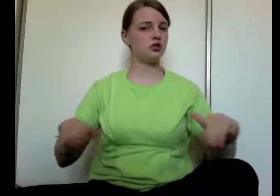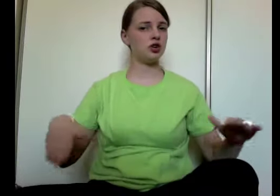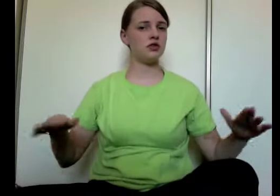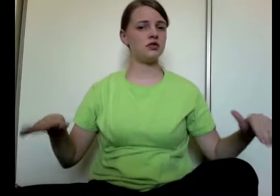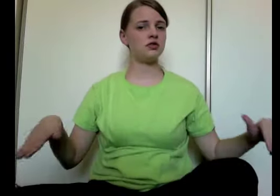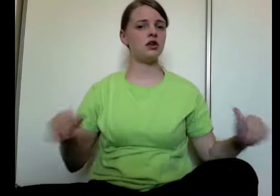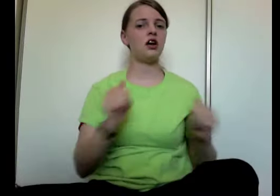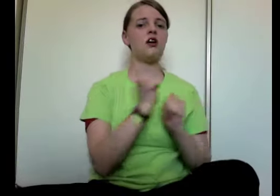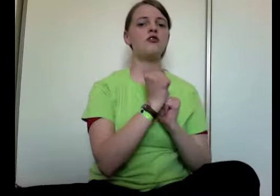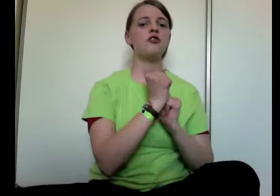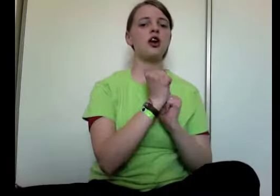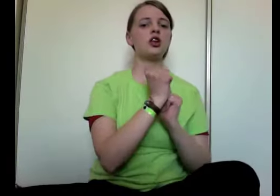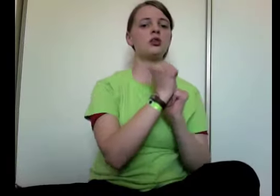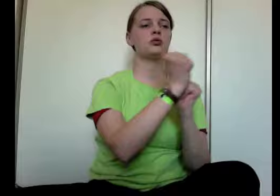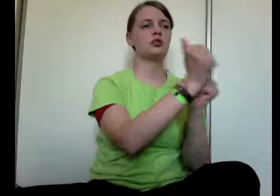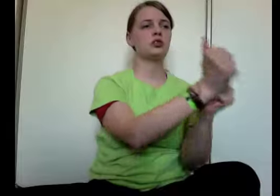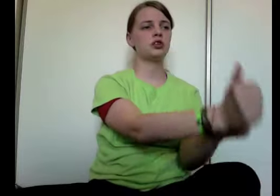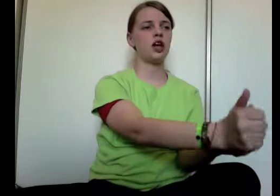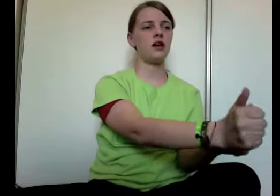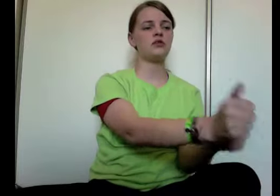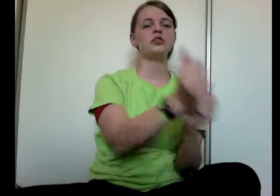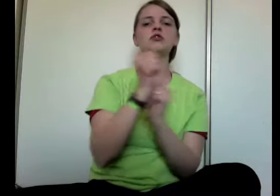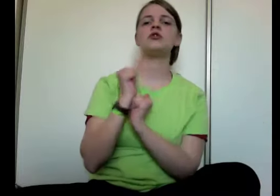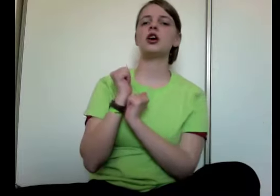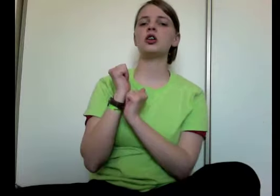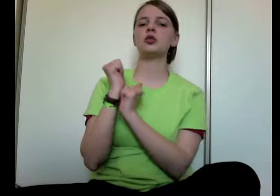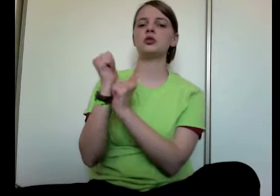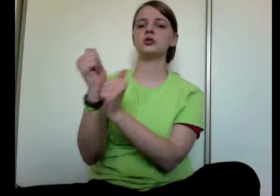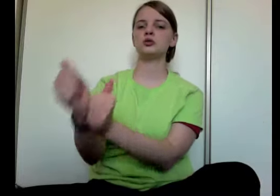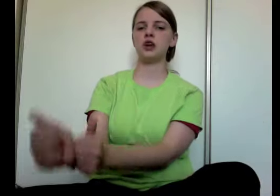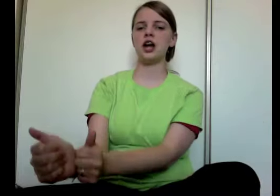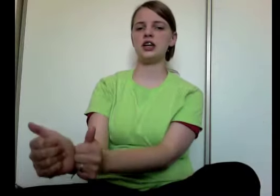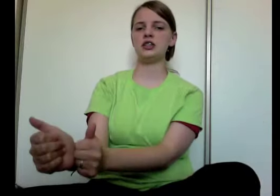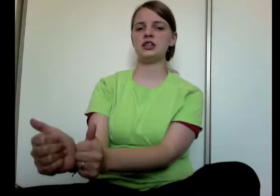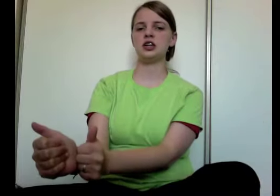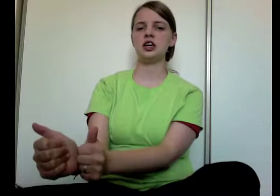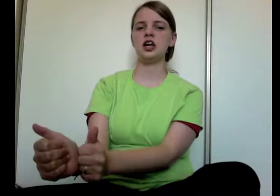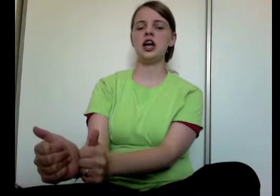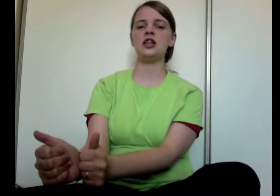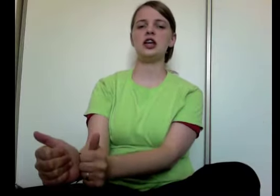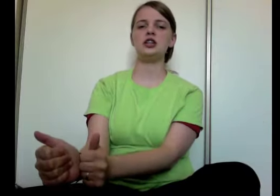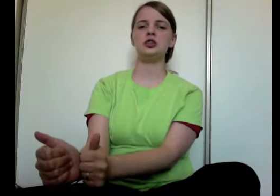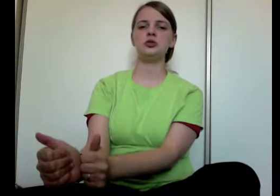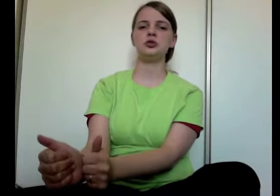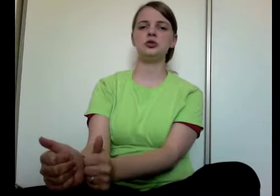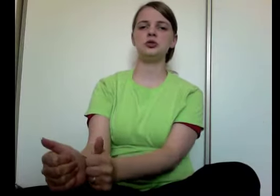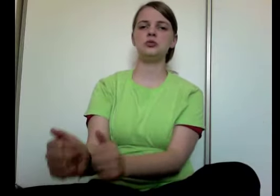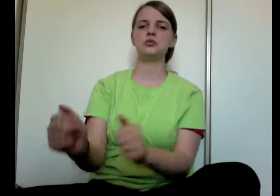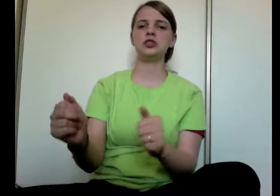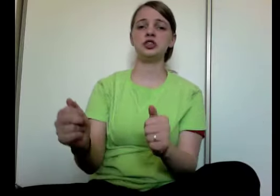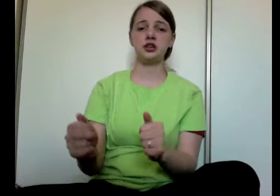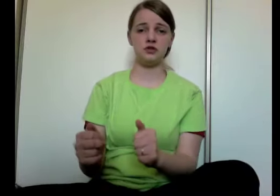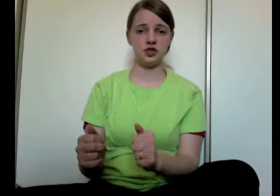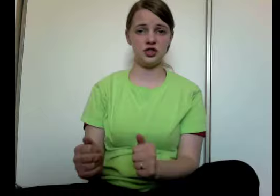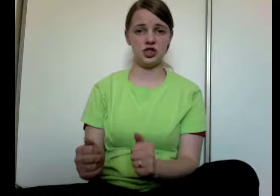children, follow left, follow right, and then you do the sign for deceive,